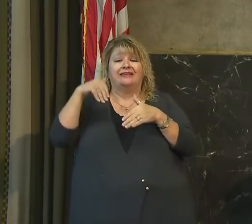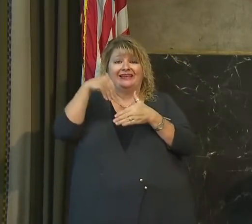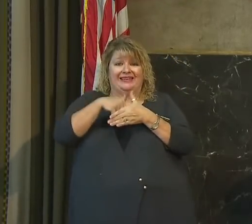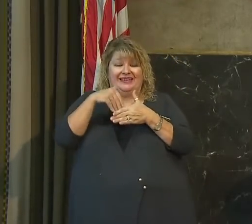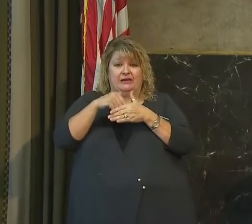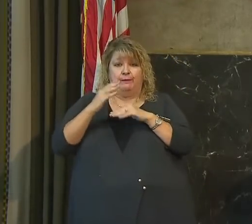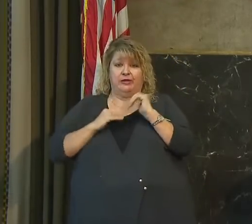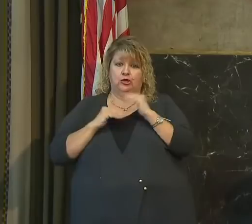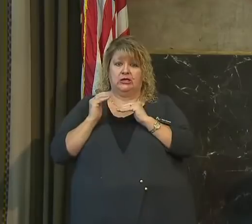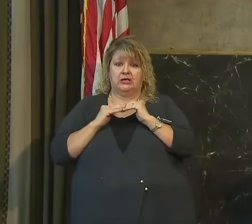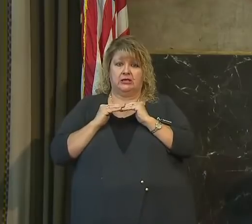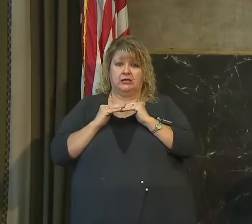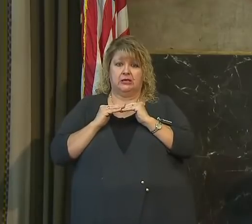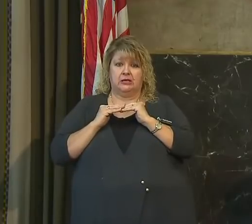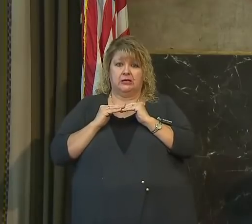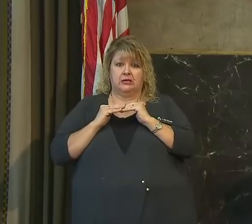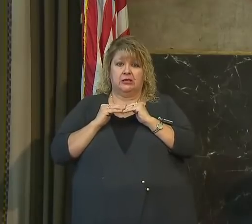indoors,